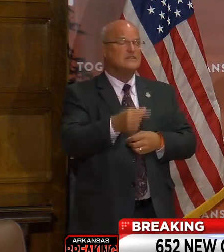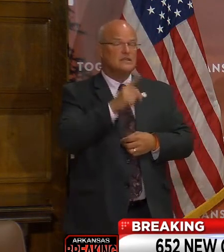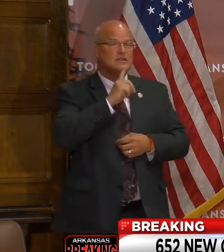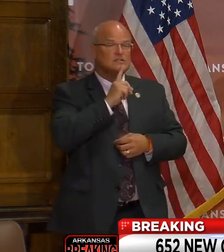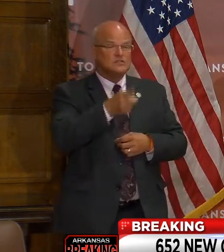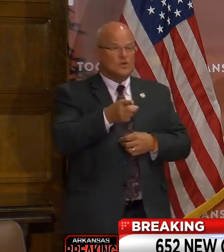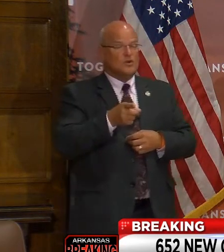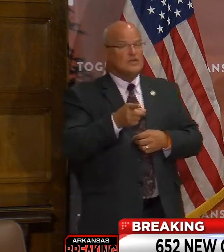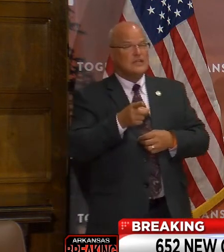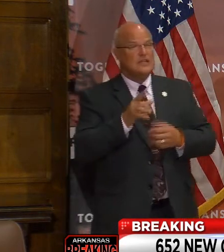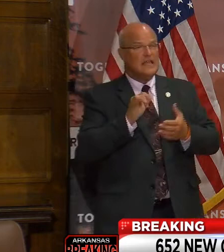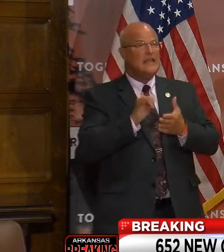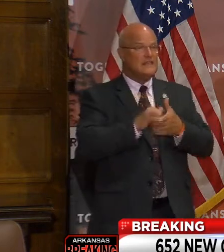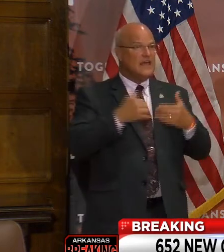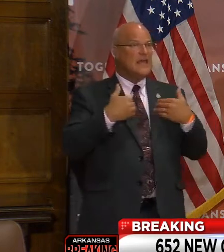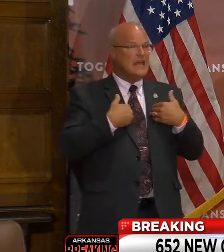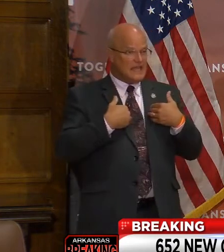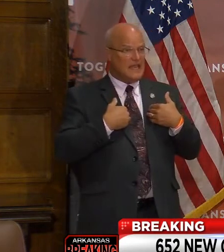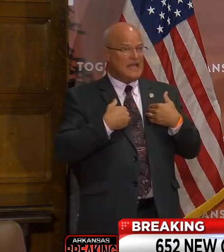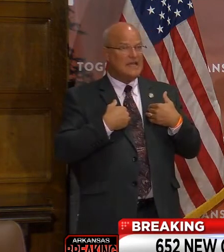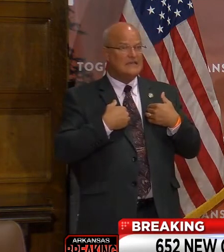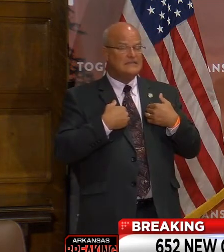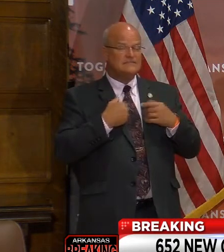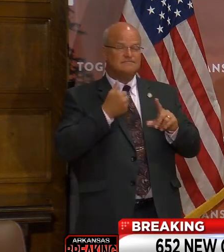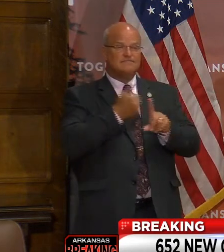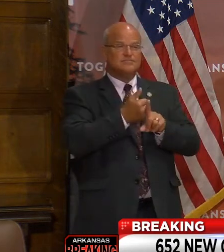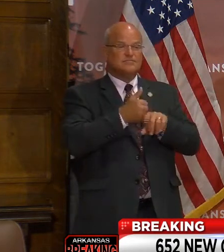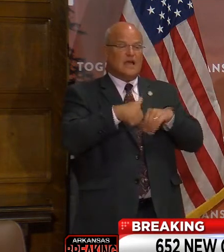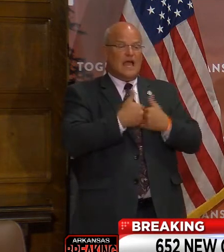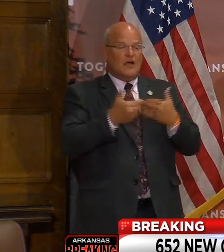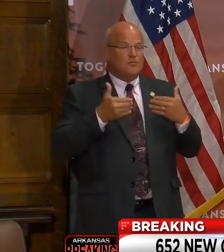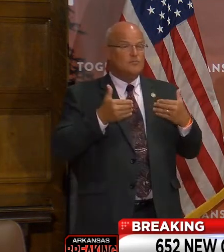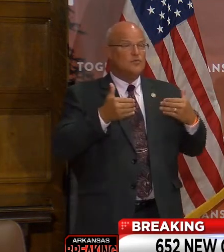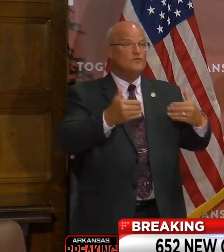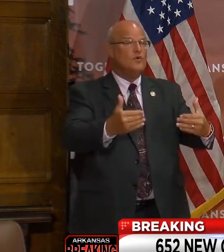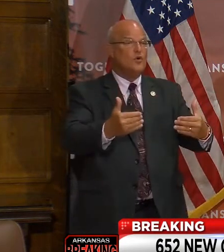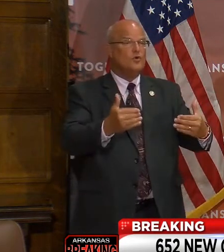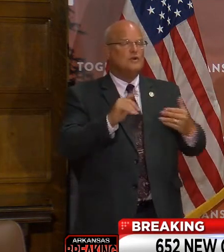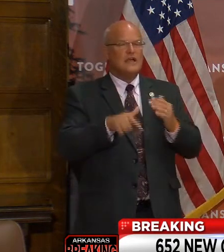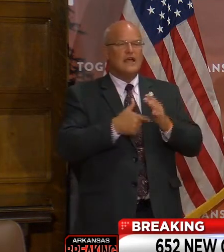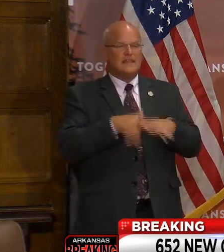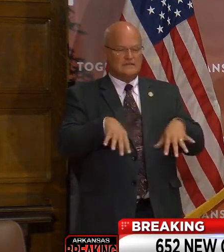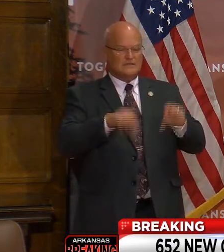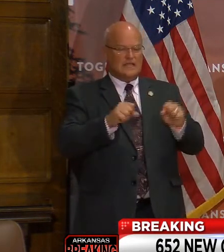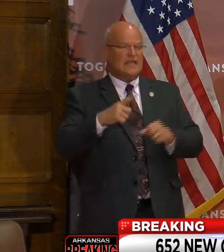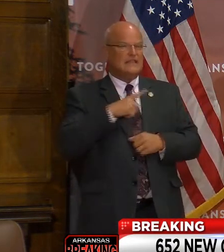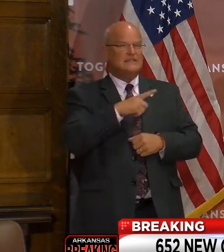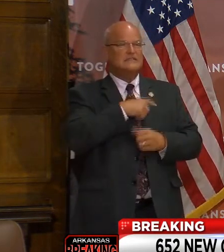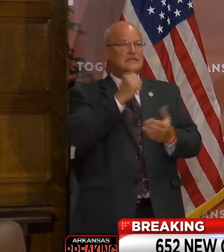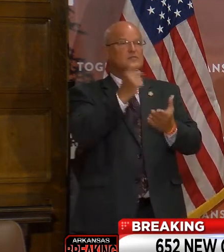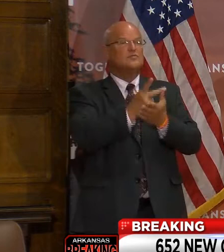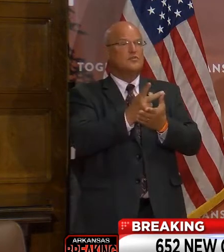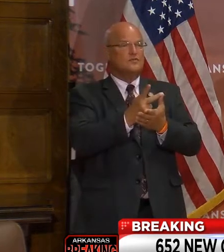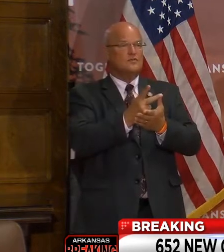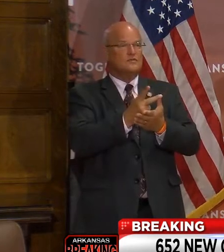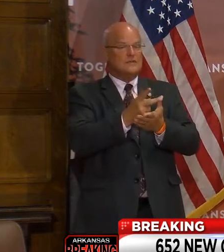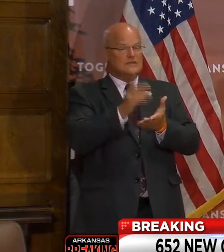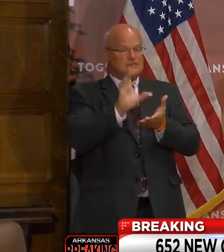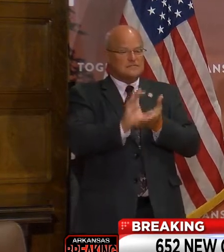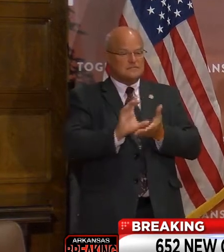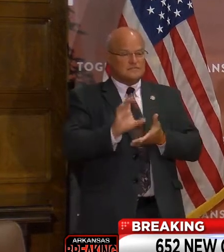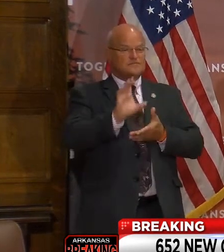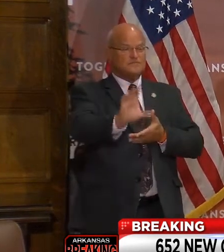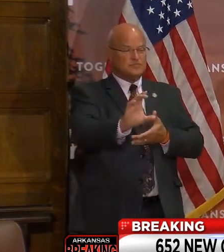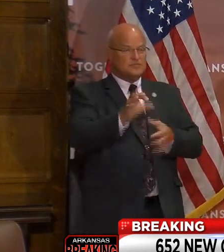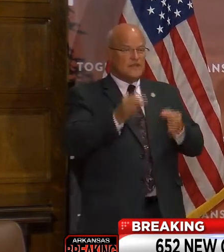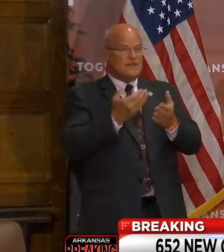that has a bearing on how we go forward, because this would take legislative approval. It takes an appropriation if the